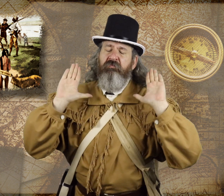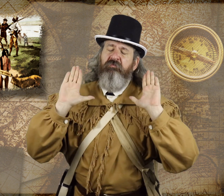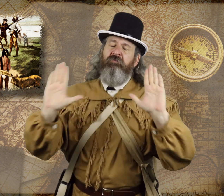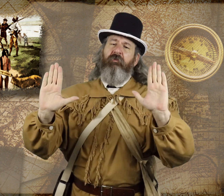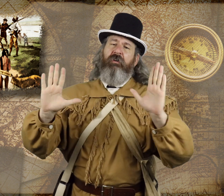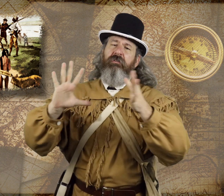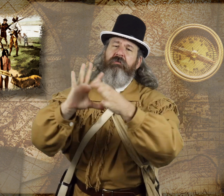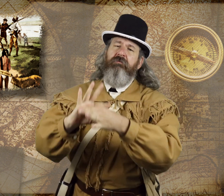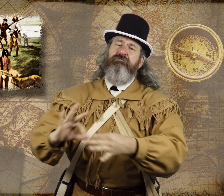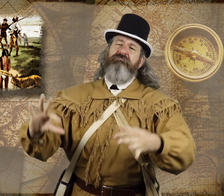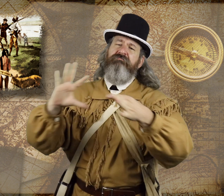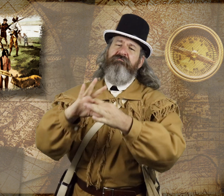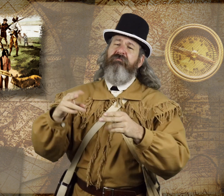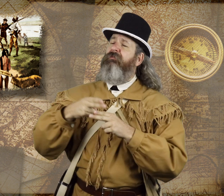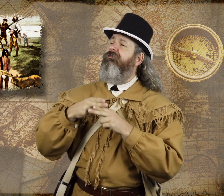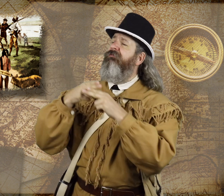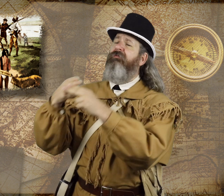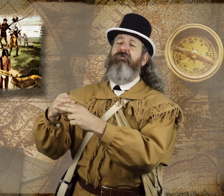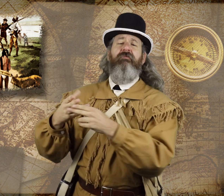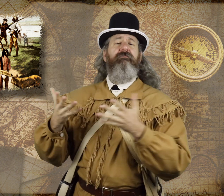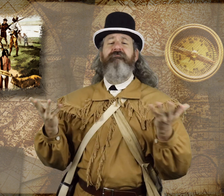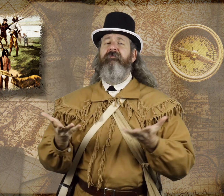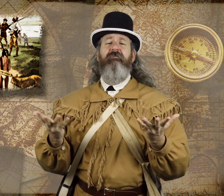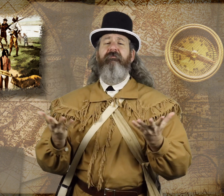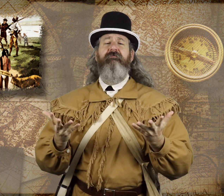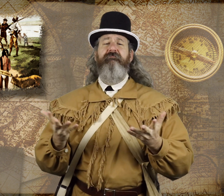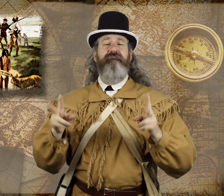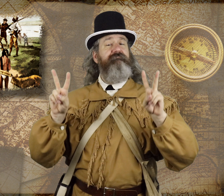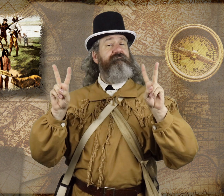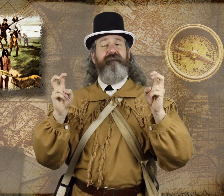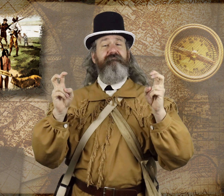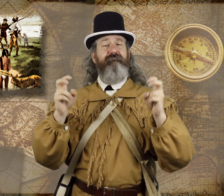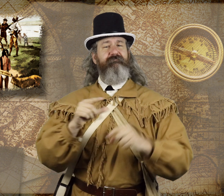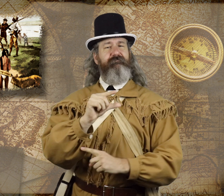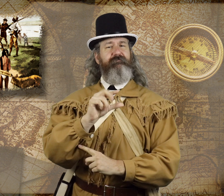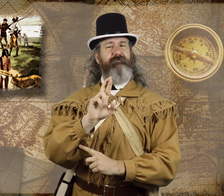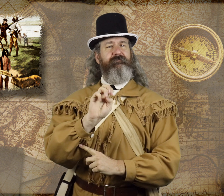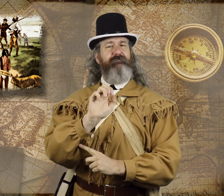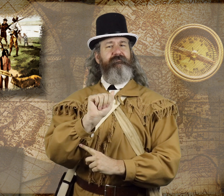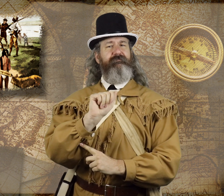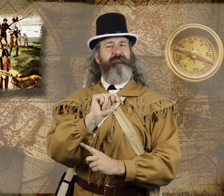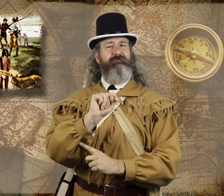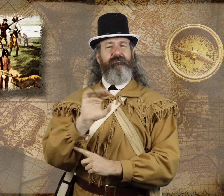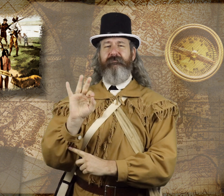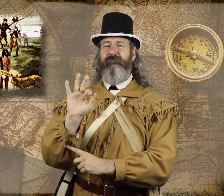They called him the Great Father in Washington, D.C.